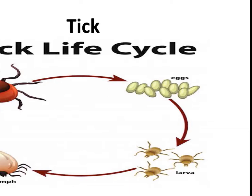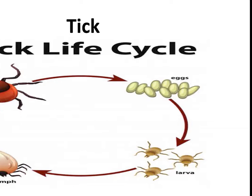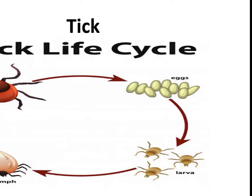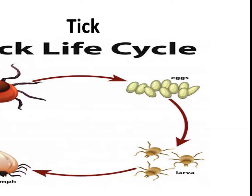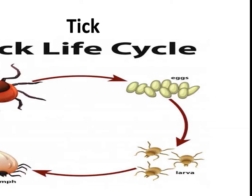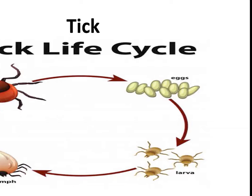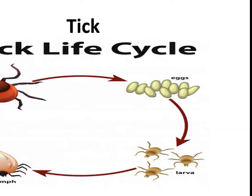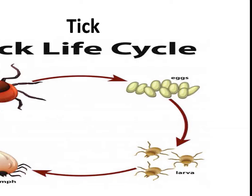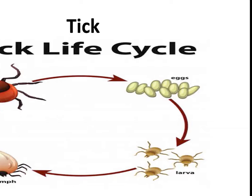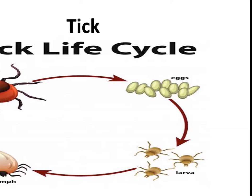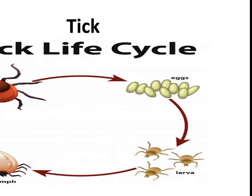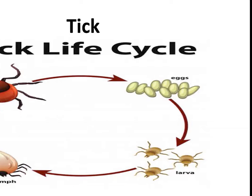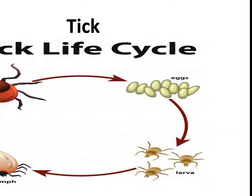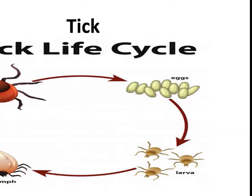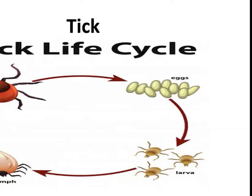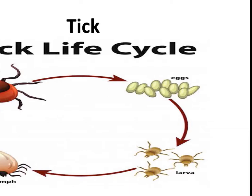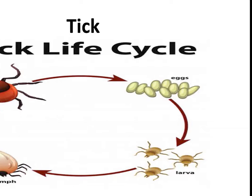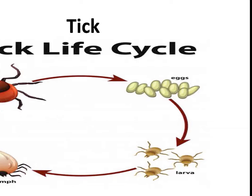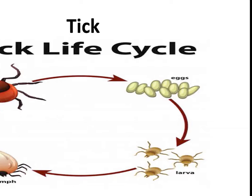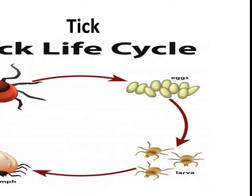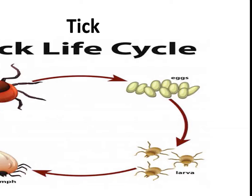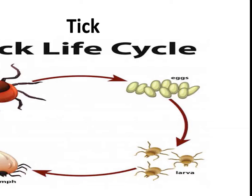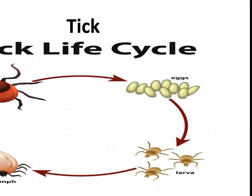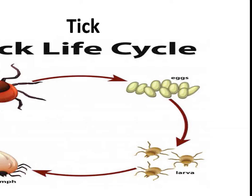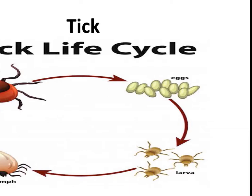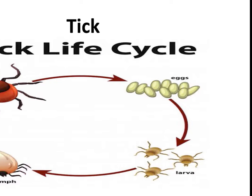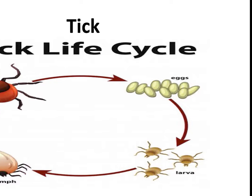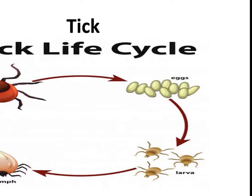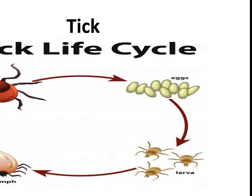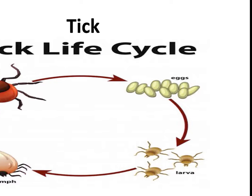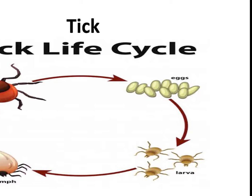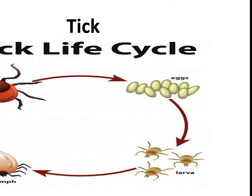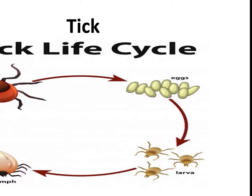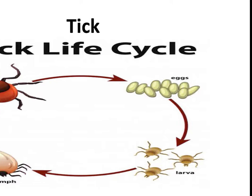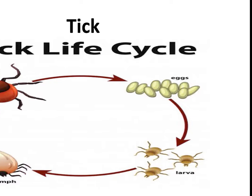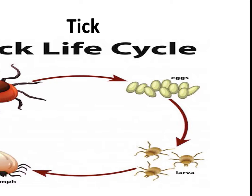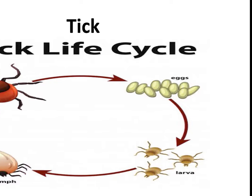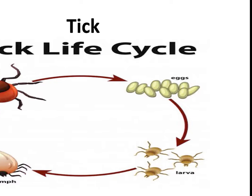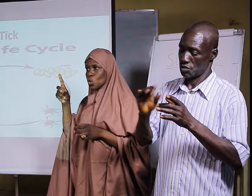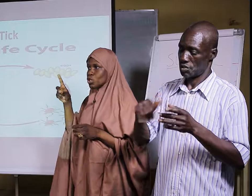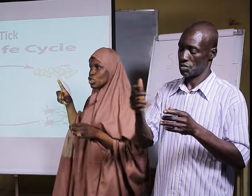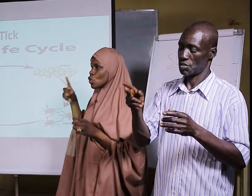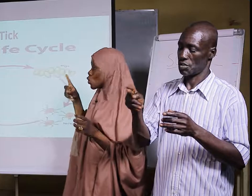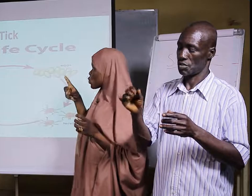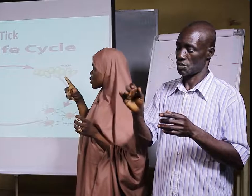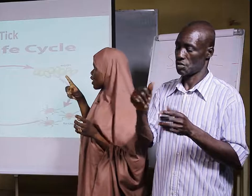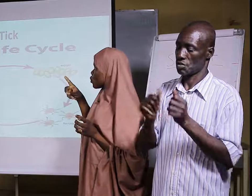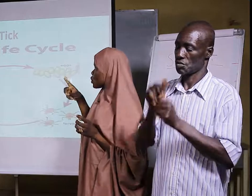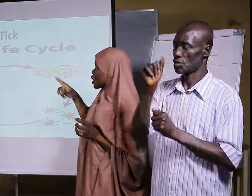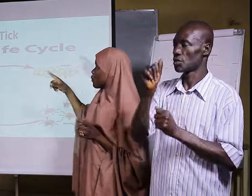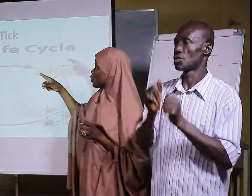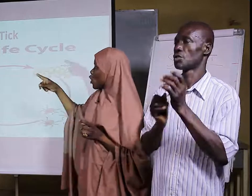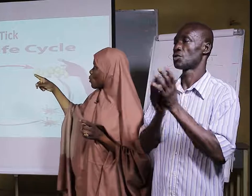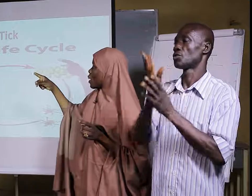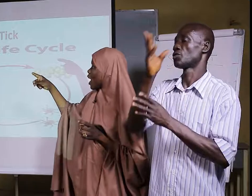nymph, it has what? 8 legs. Then from the nymph, it now comes down and also join another horse, which it grows and